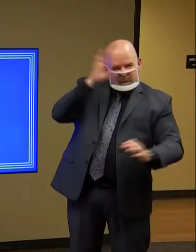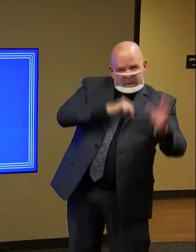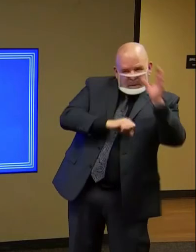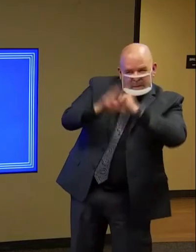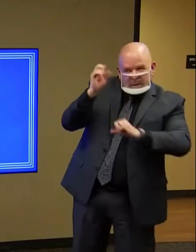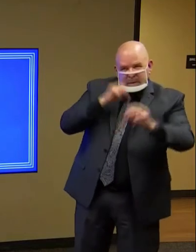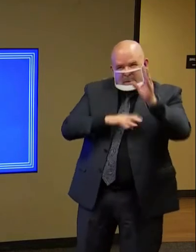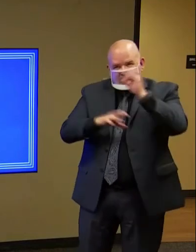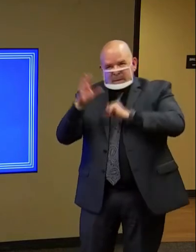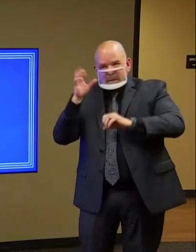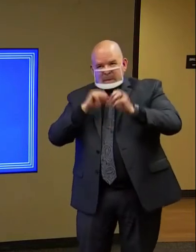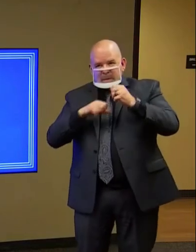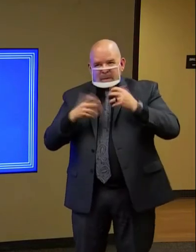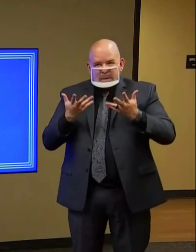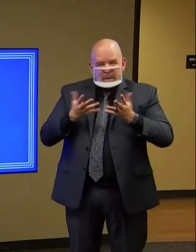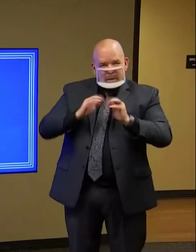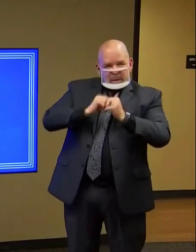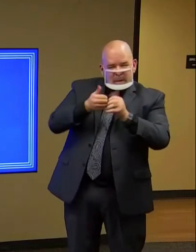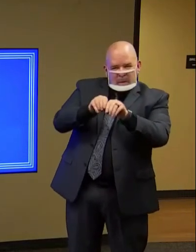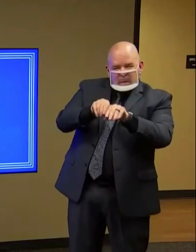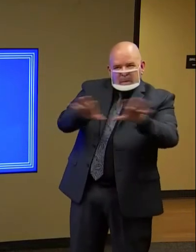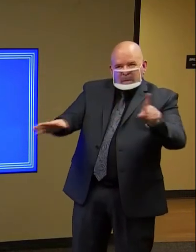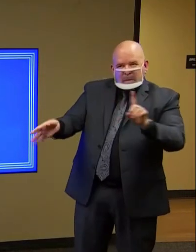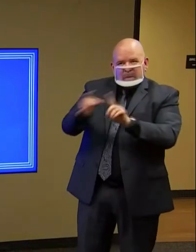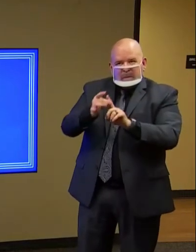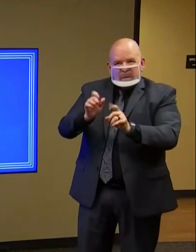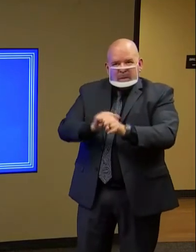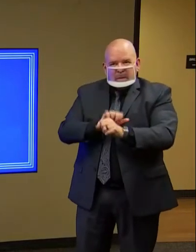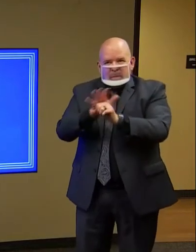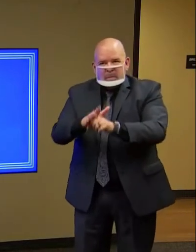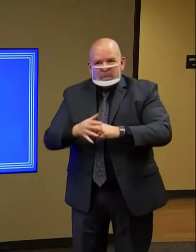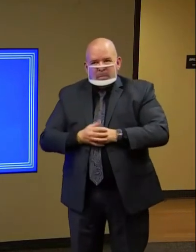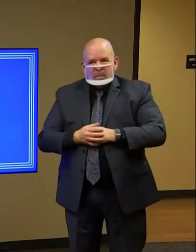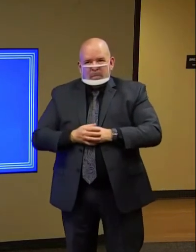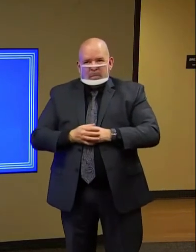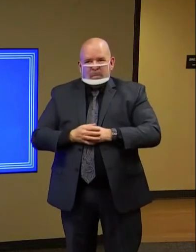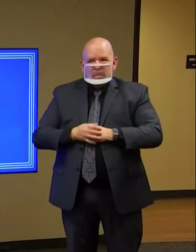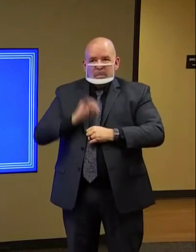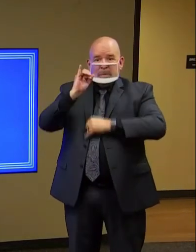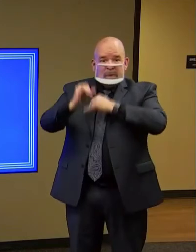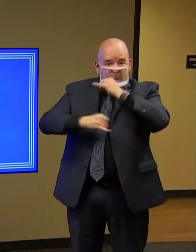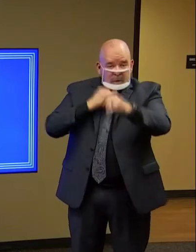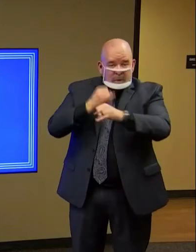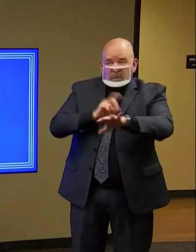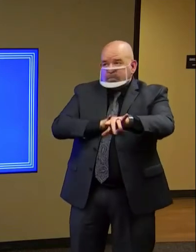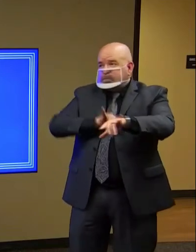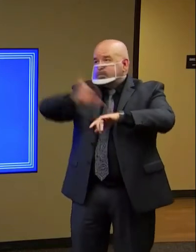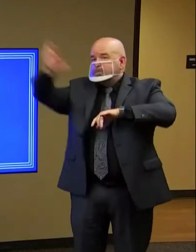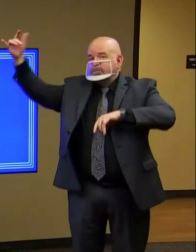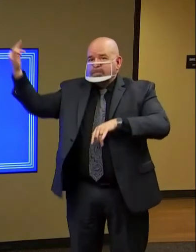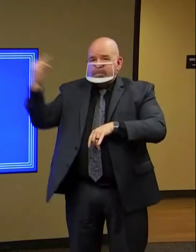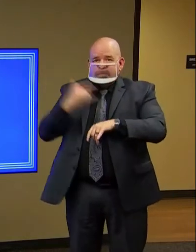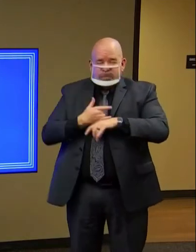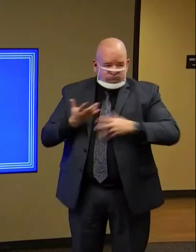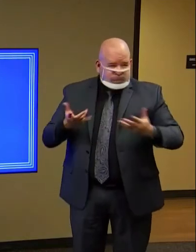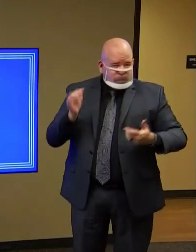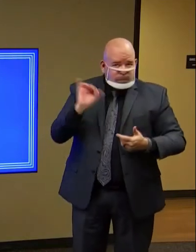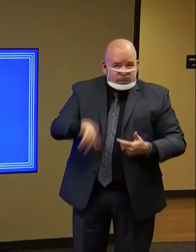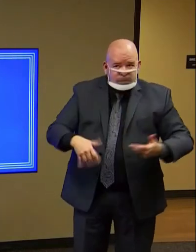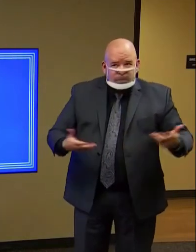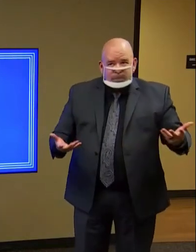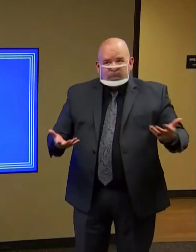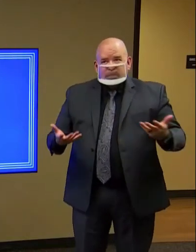the outbreak, it was the people who were doing international travel and things like that caused it, then it became into the general